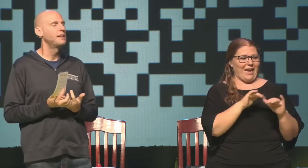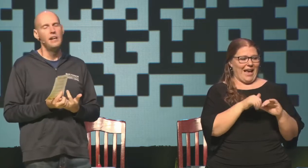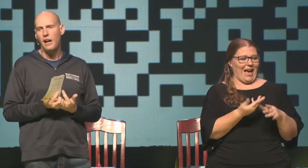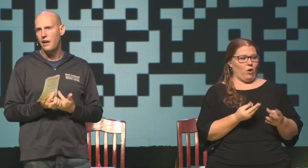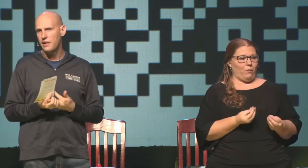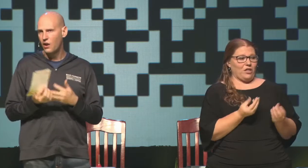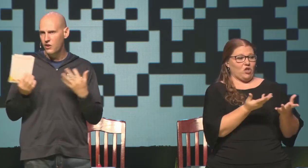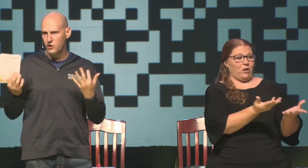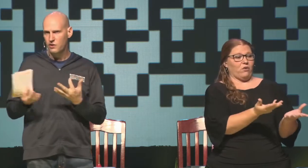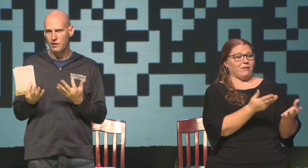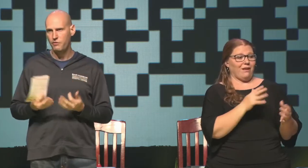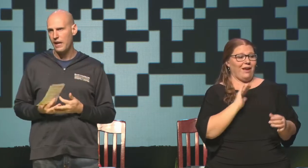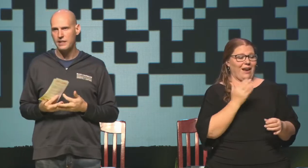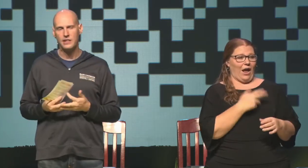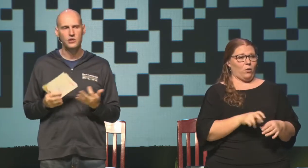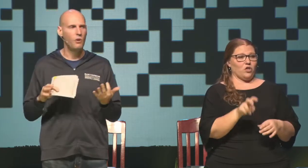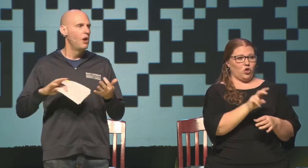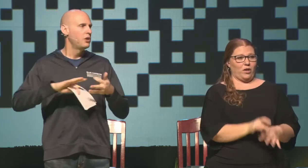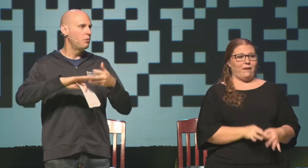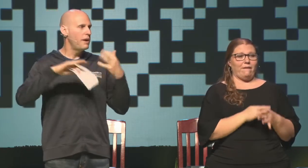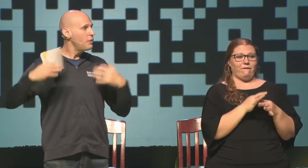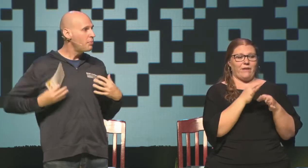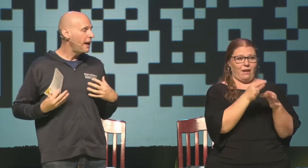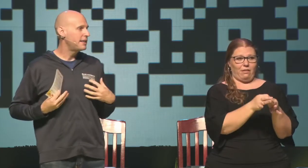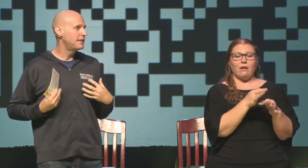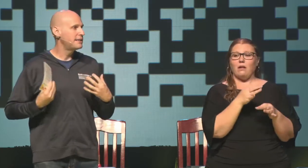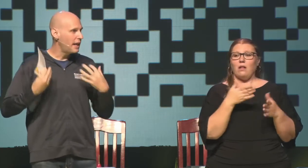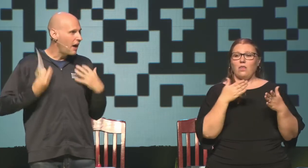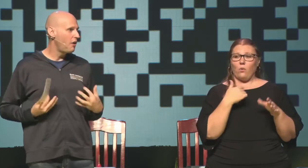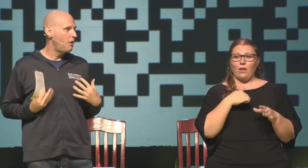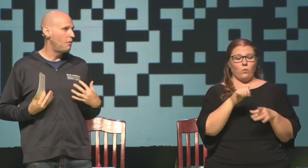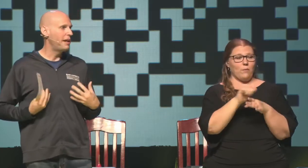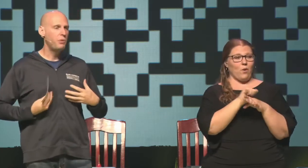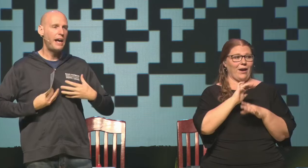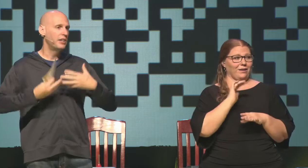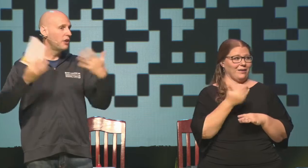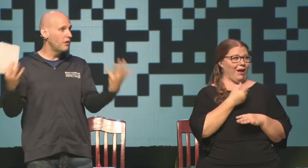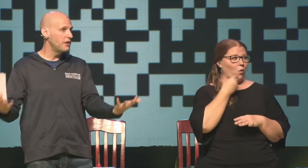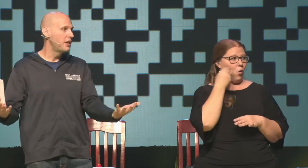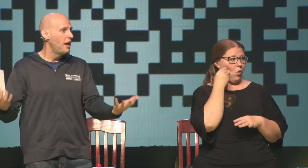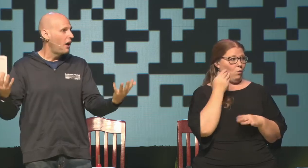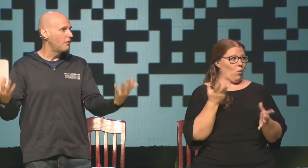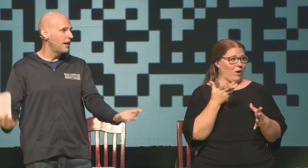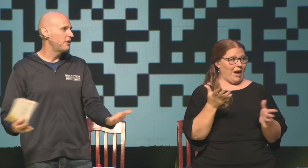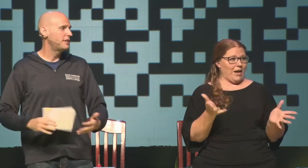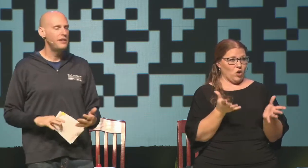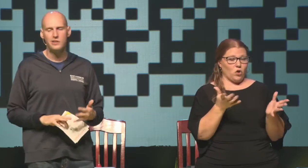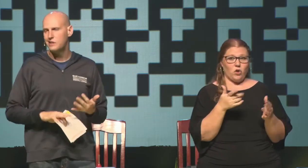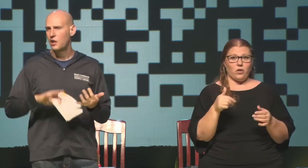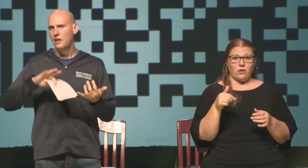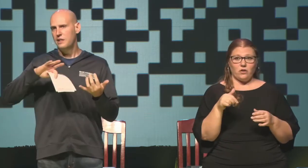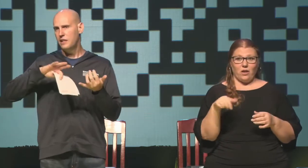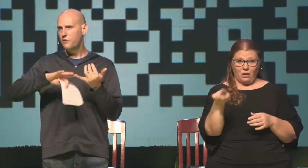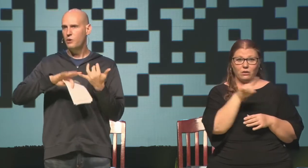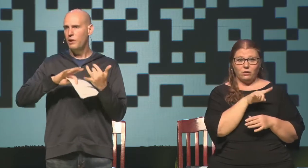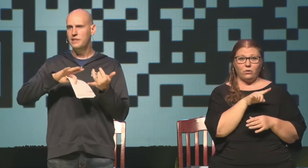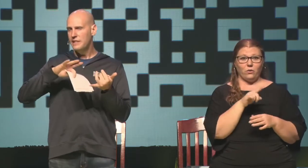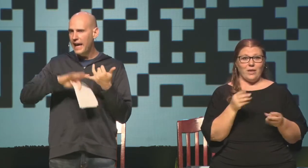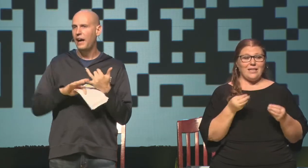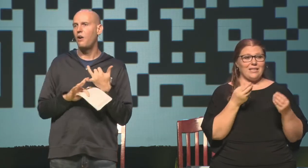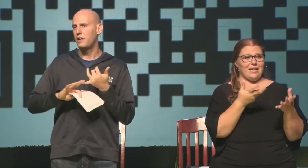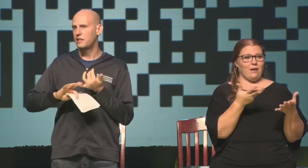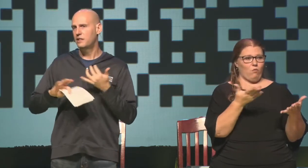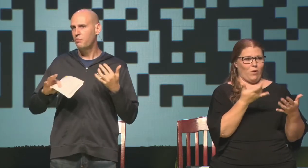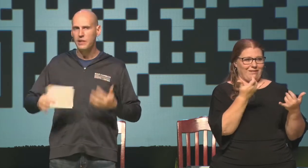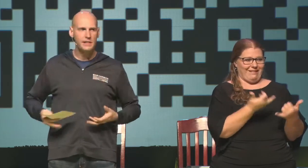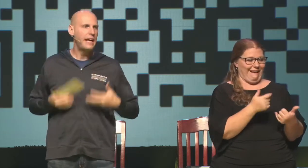generous in our journey of faith. And so the way we practice this at our home, and what I encourage our regular tenders, is to give to what's